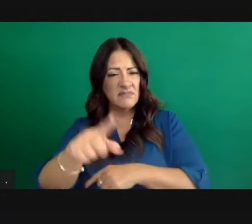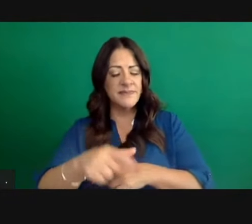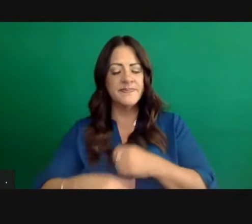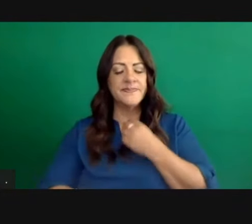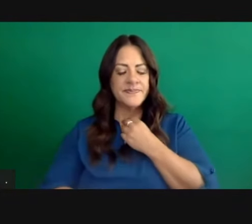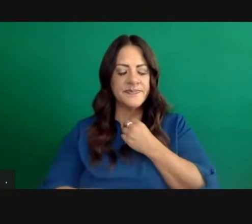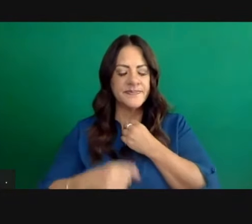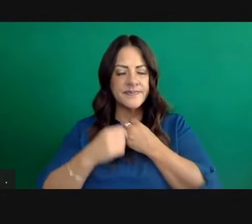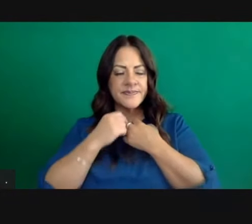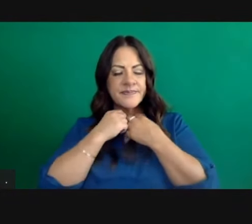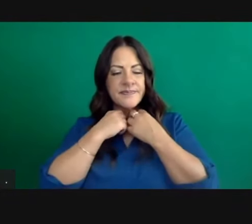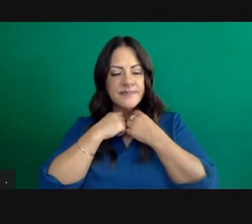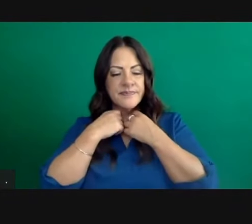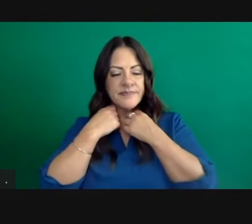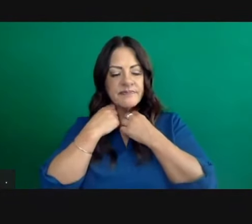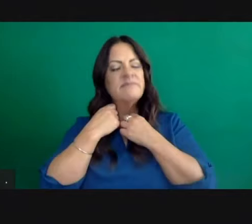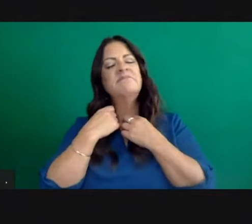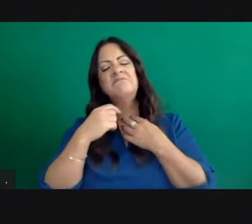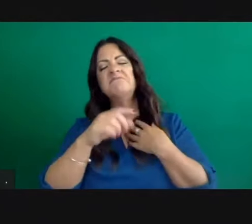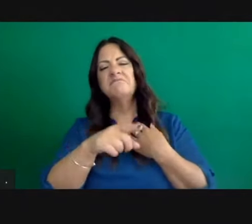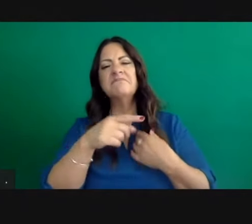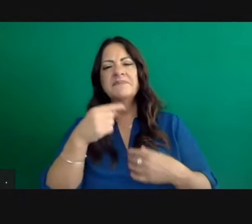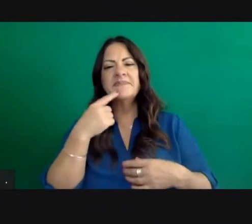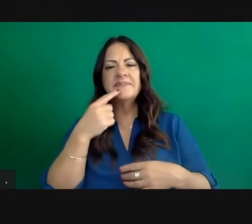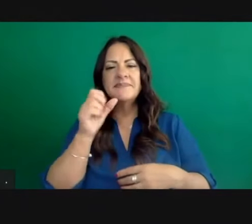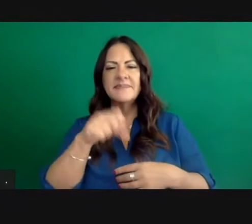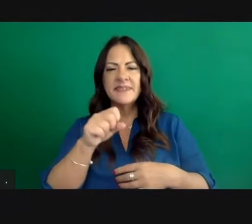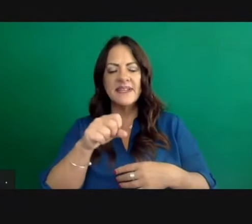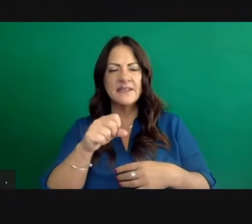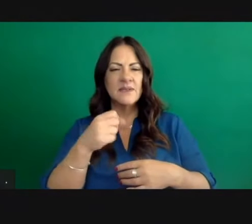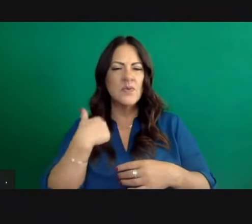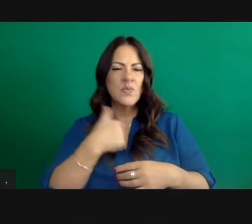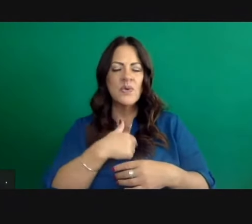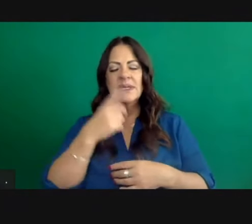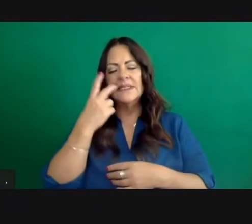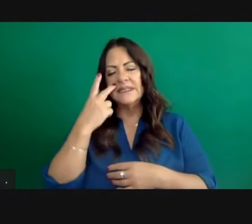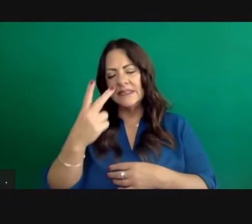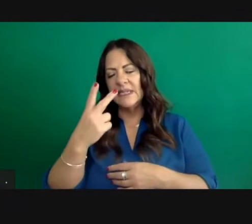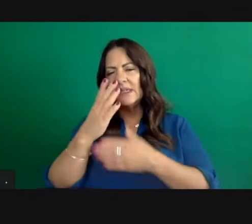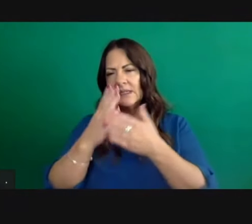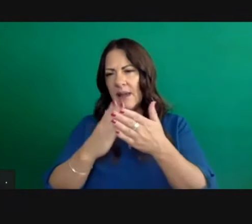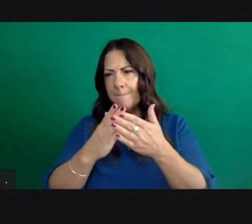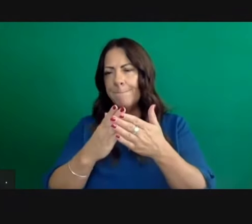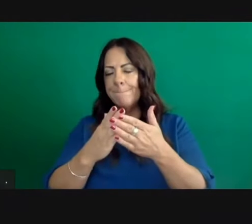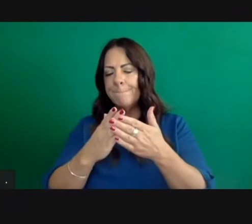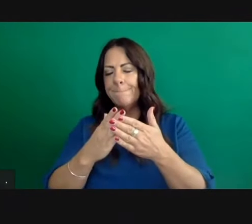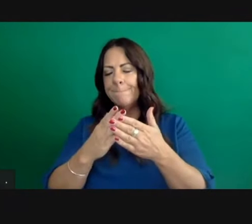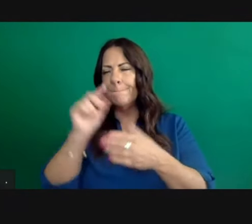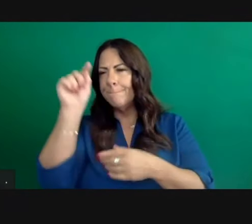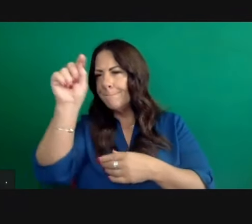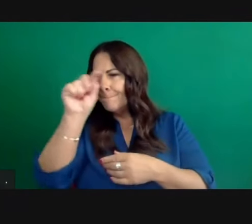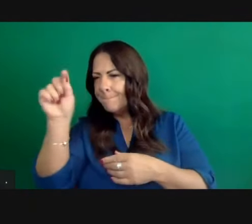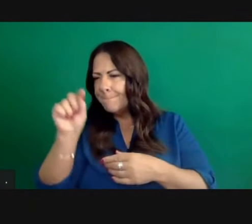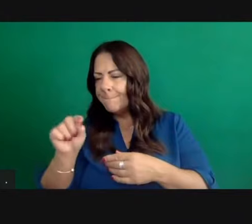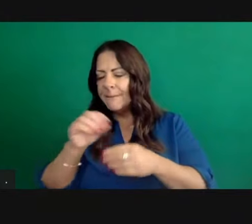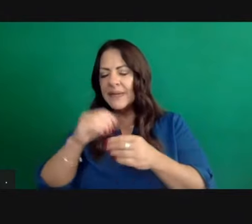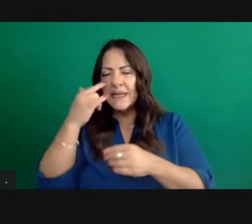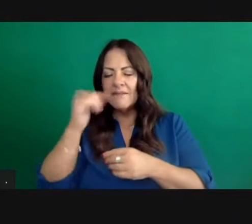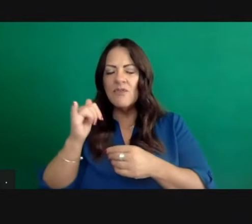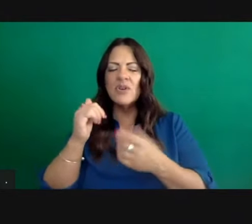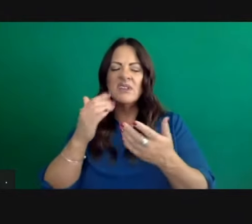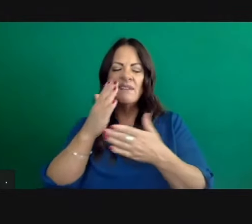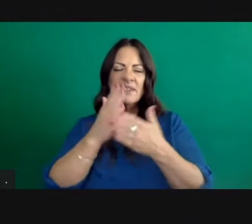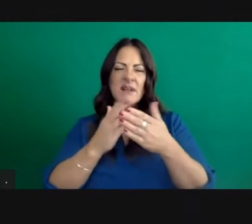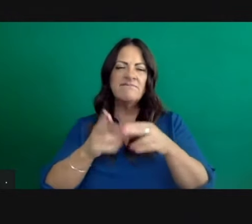seen an uptick. There's definitely more COVID transmission in our communities, but I think part of